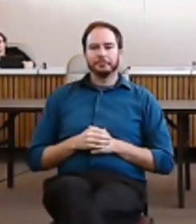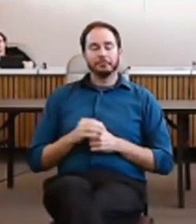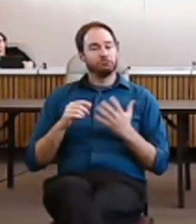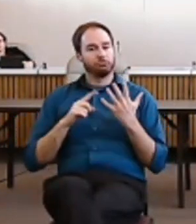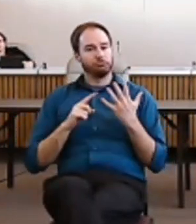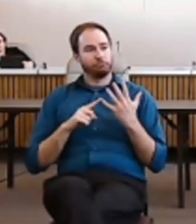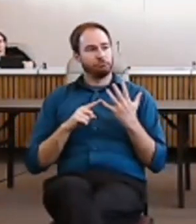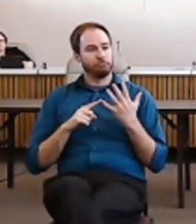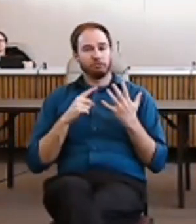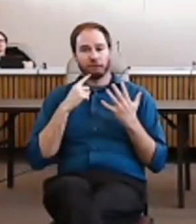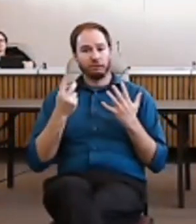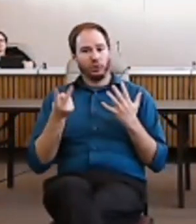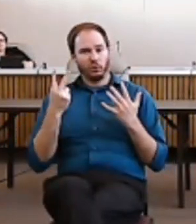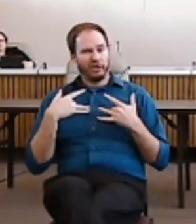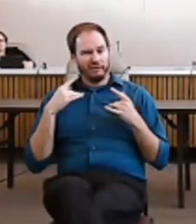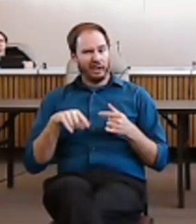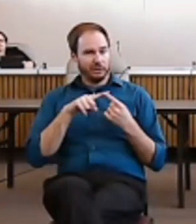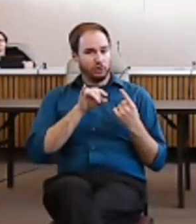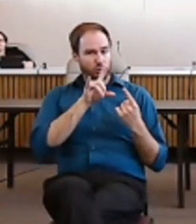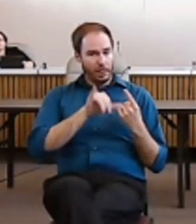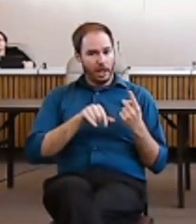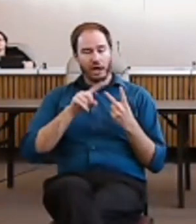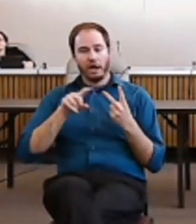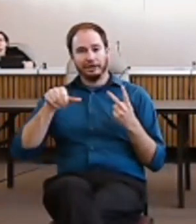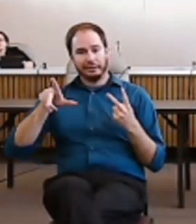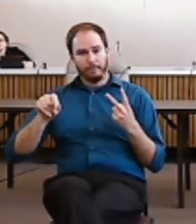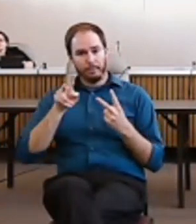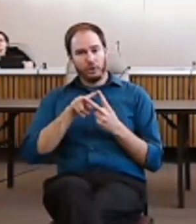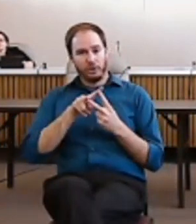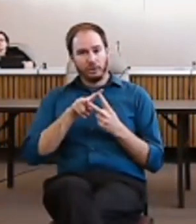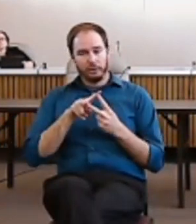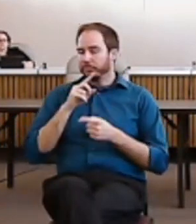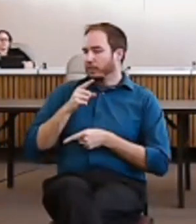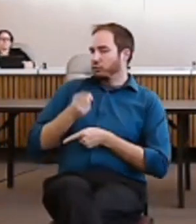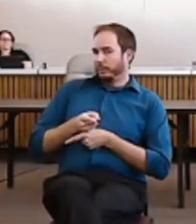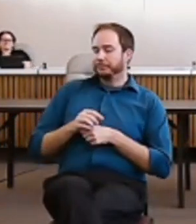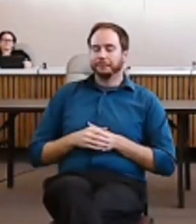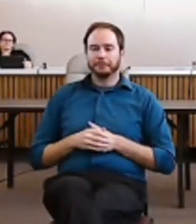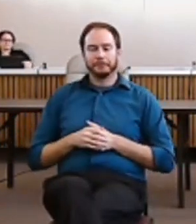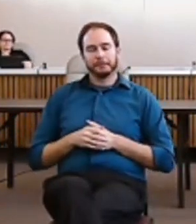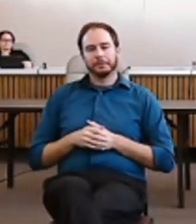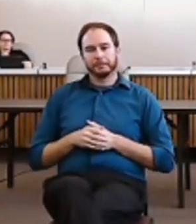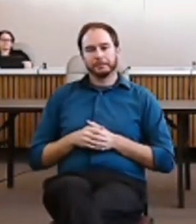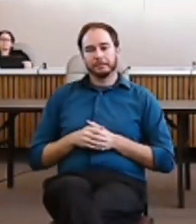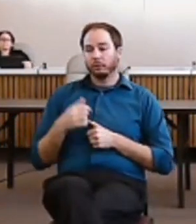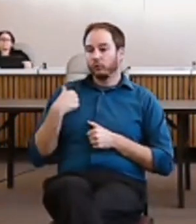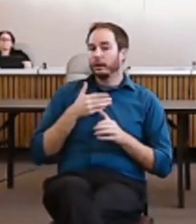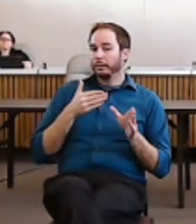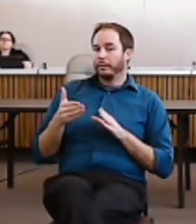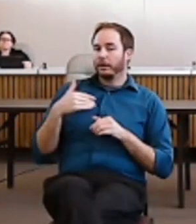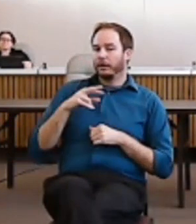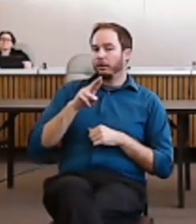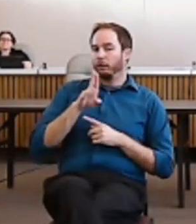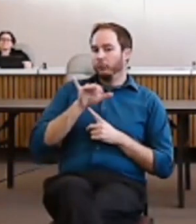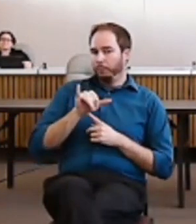It's just the two events that you have, the one in July and one in September? That's correct. We were going to have Ruby Shoes